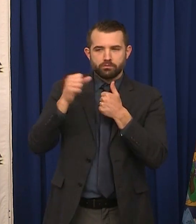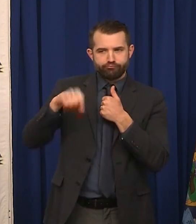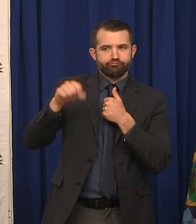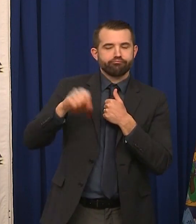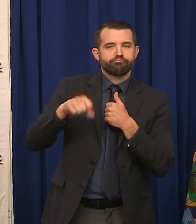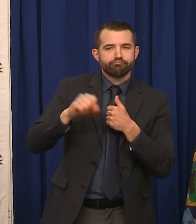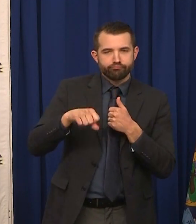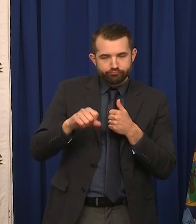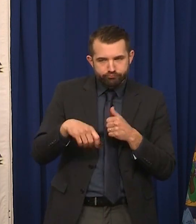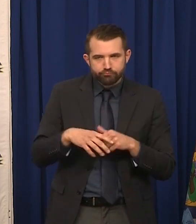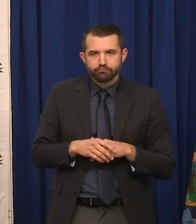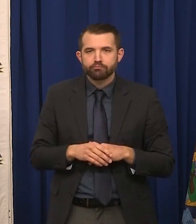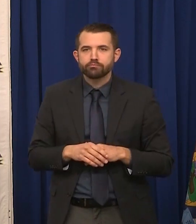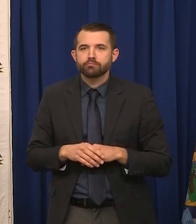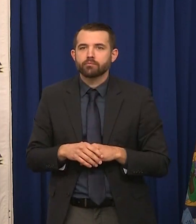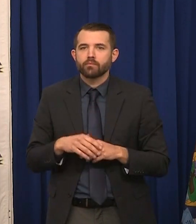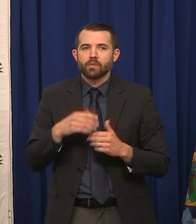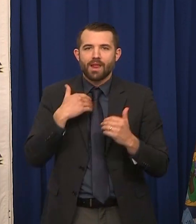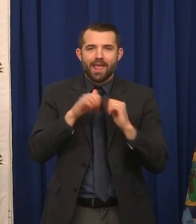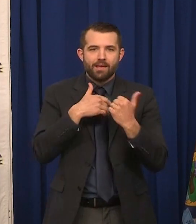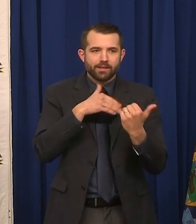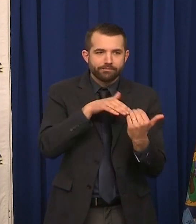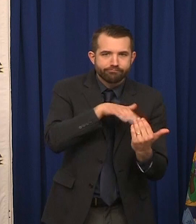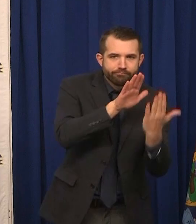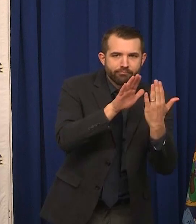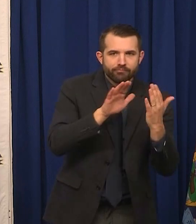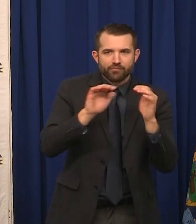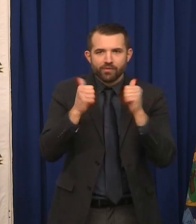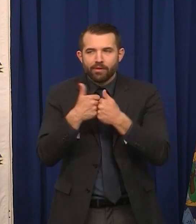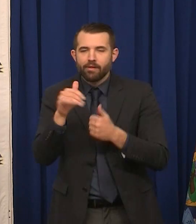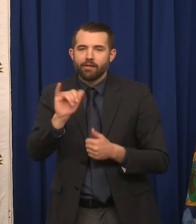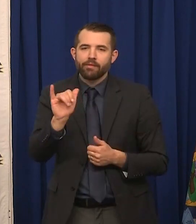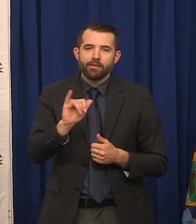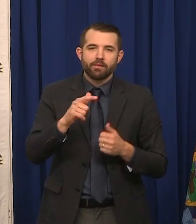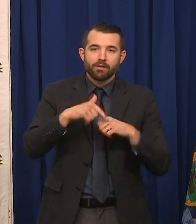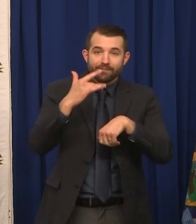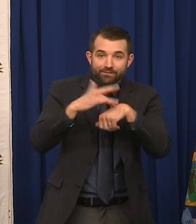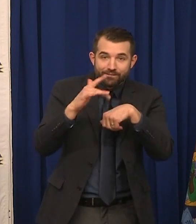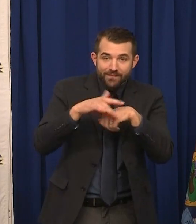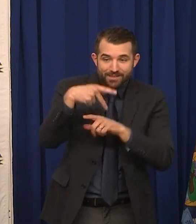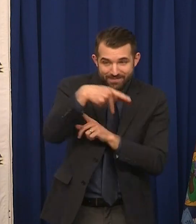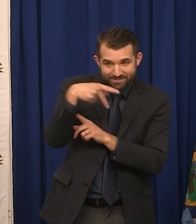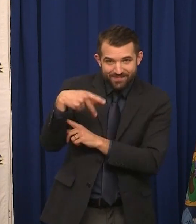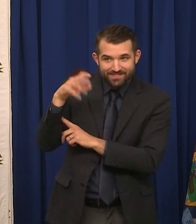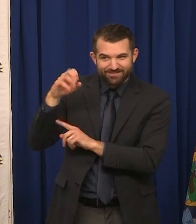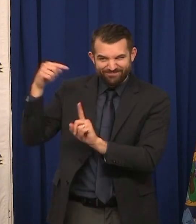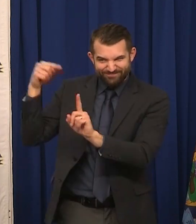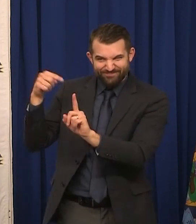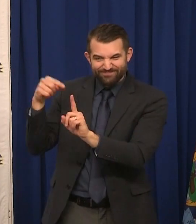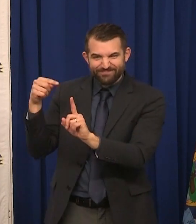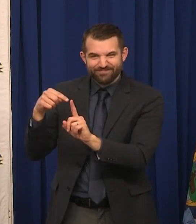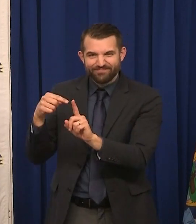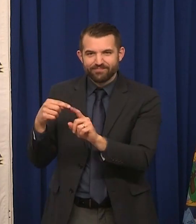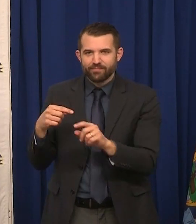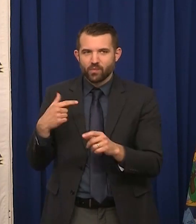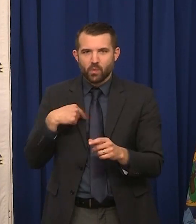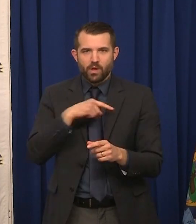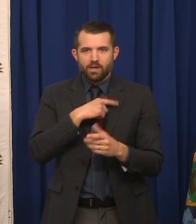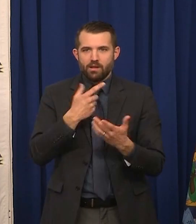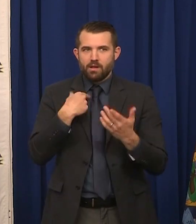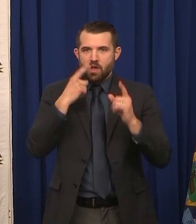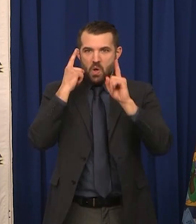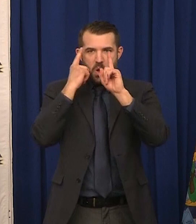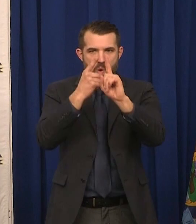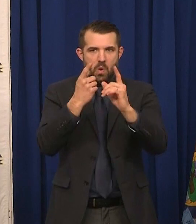some of the things that we're aware of, like the availability of protective equipment. That's something we're hoping to help them with as much as